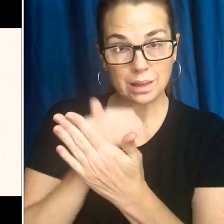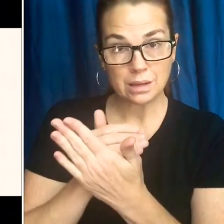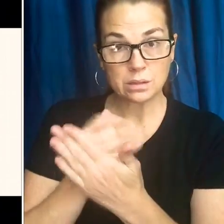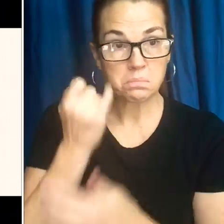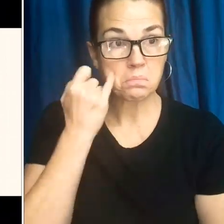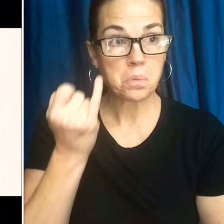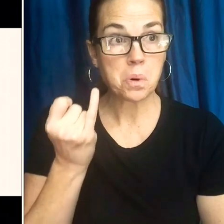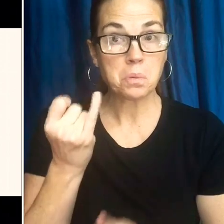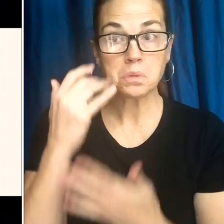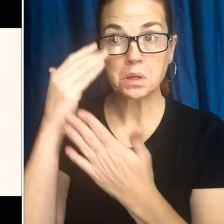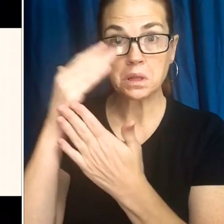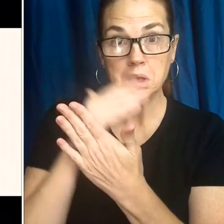1/2,